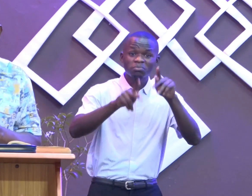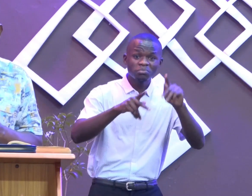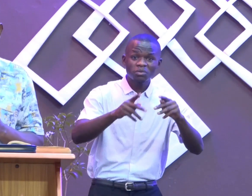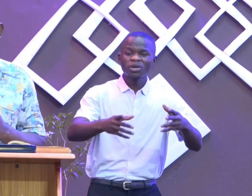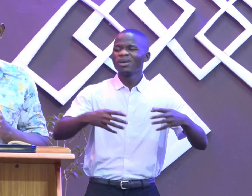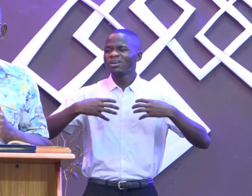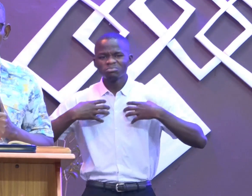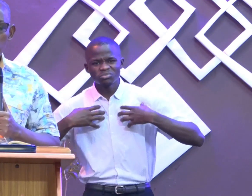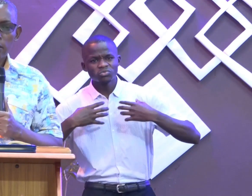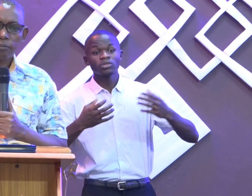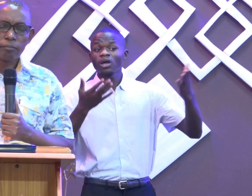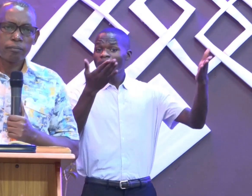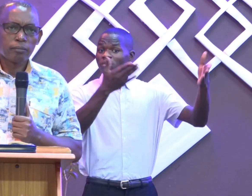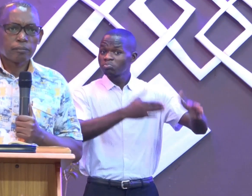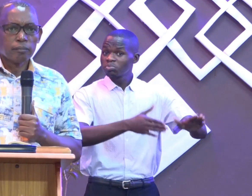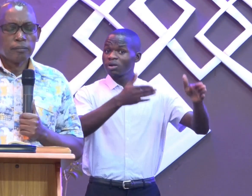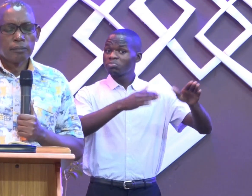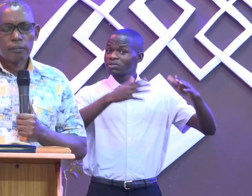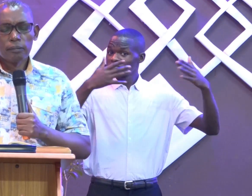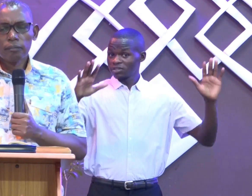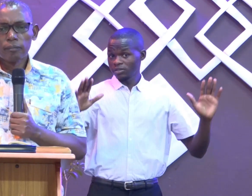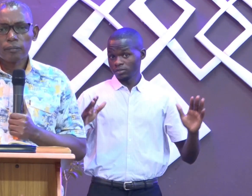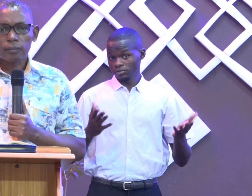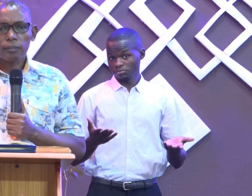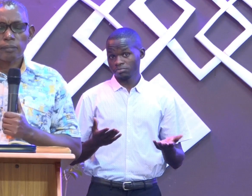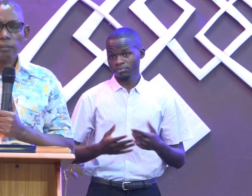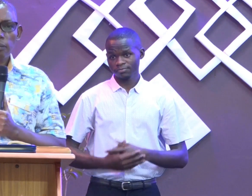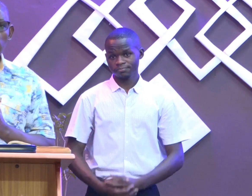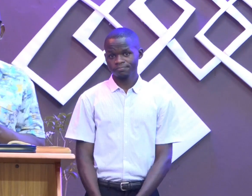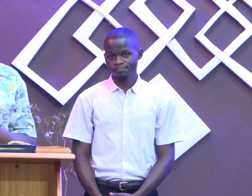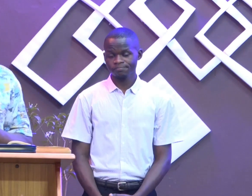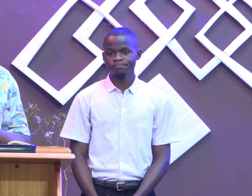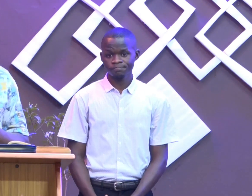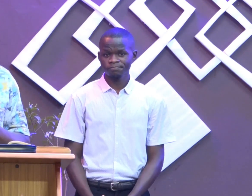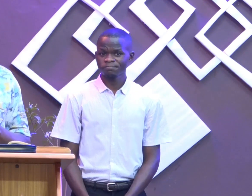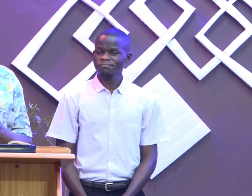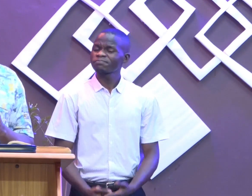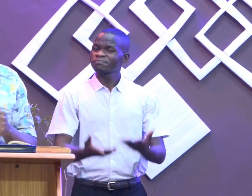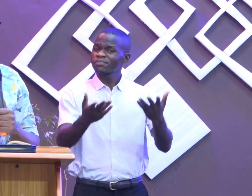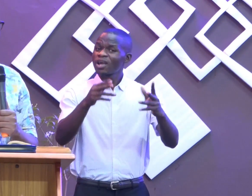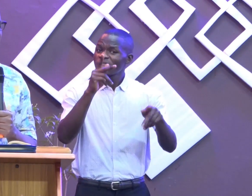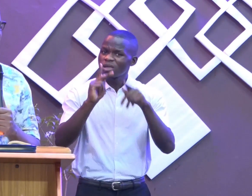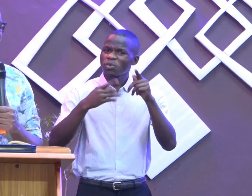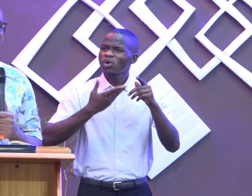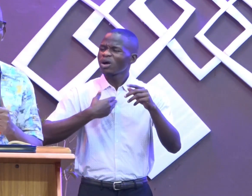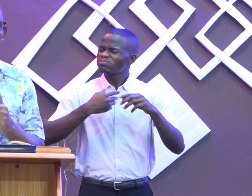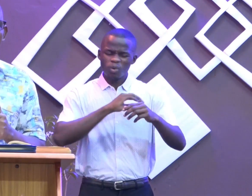In this short time, I've seen powerful people, honorable people dying.